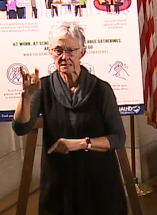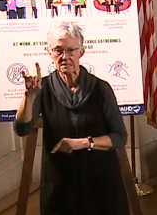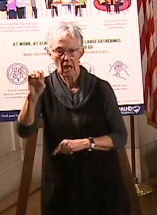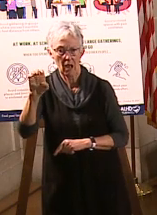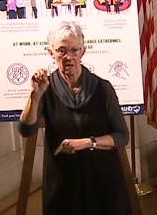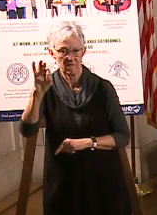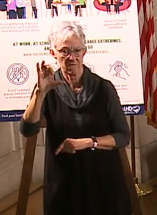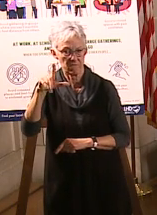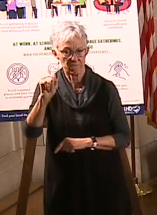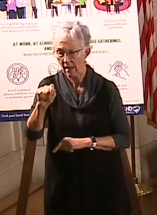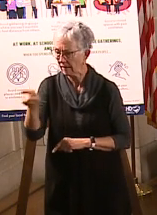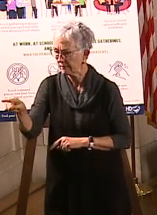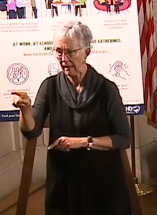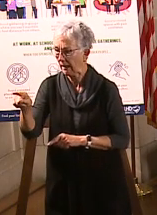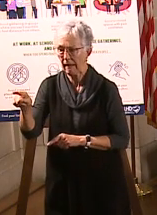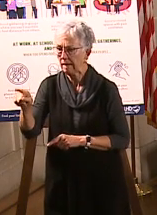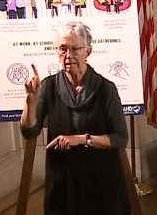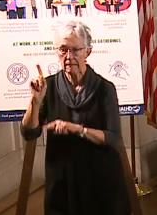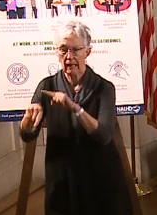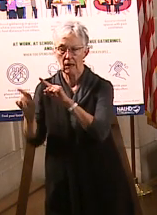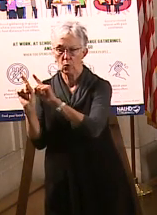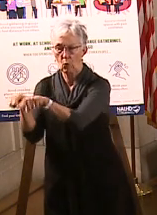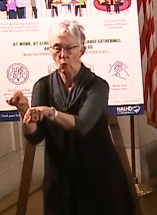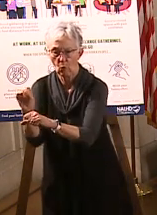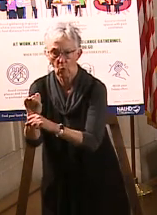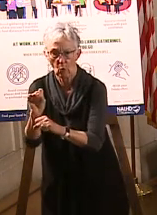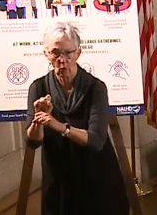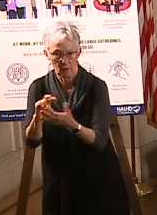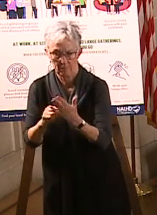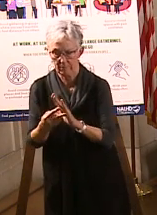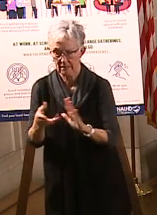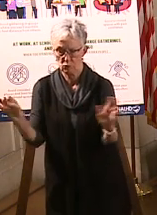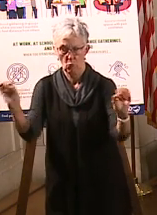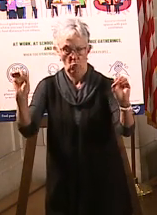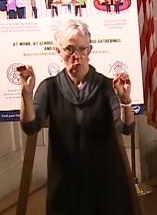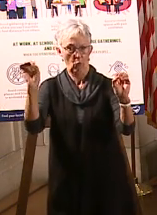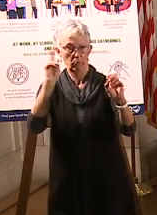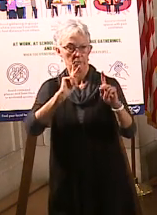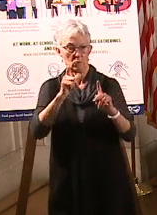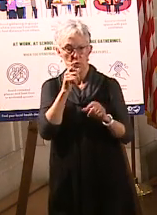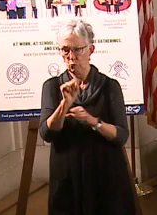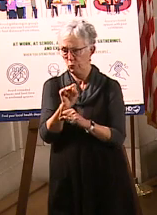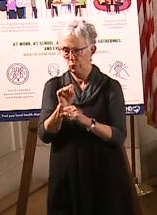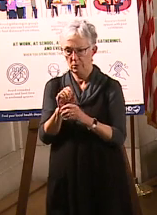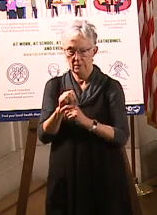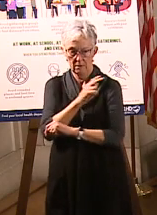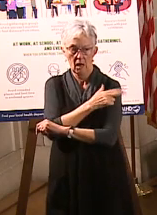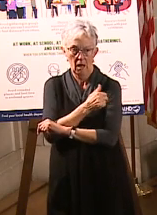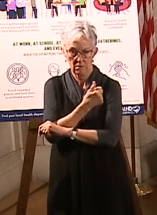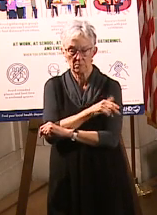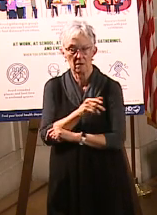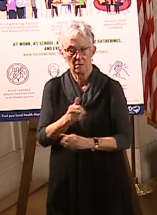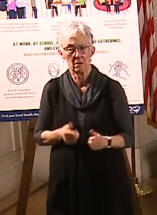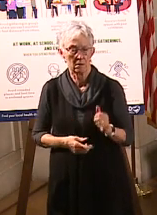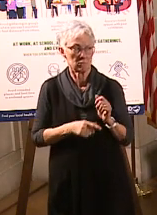done. But I don't think anybody is being lackadaisical about trying to get this done as quickly as possible.